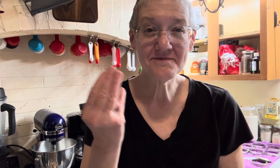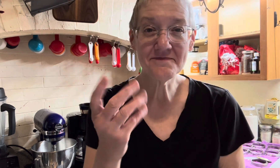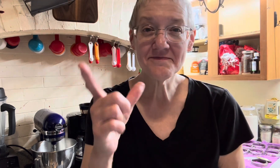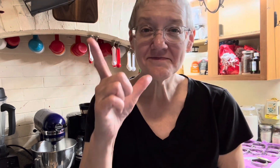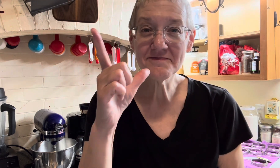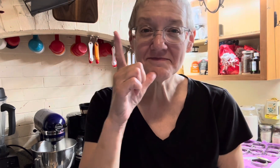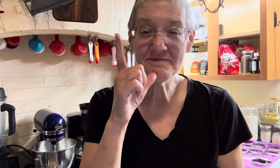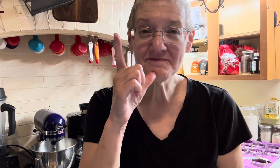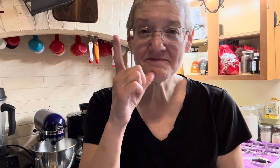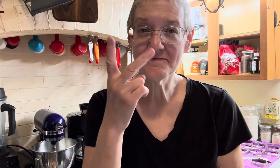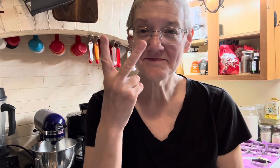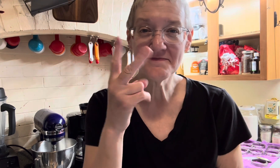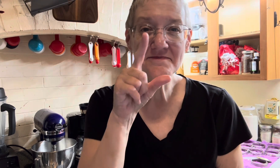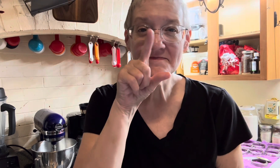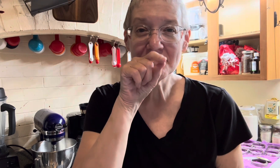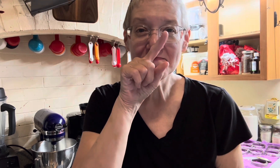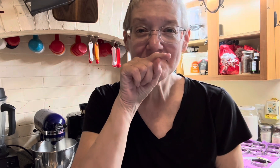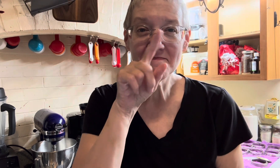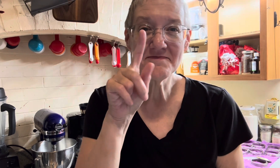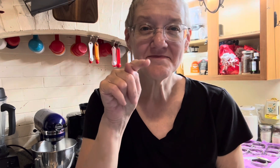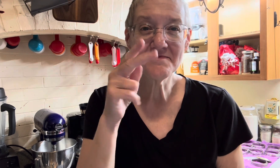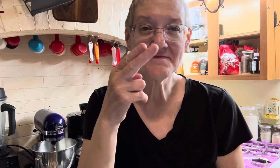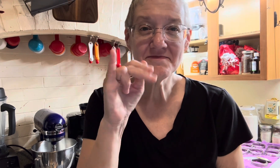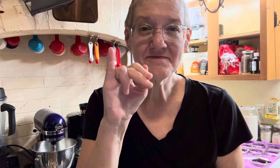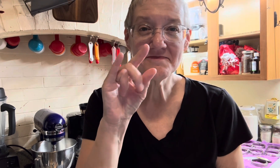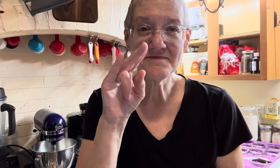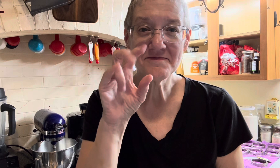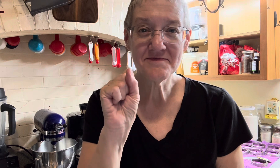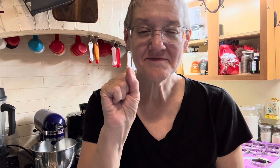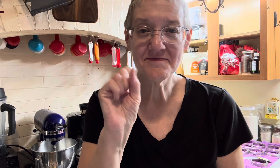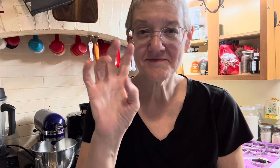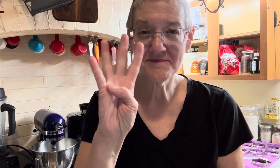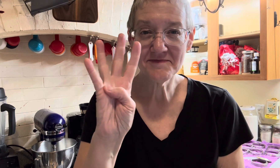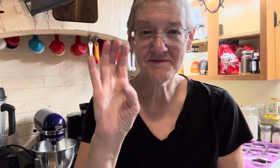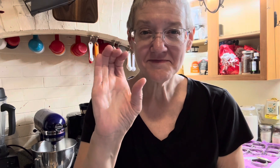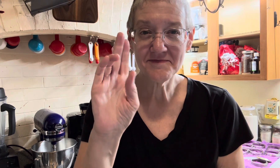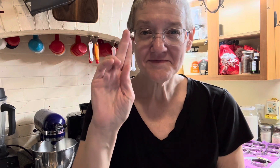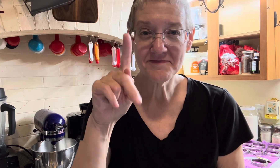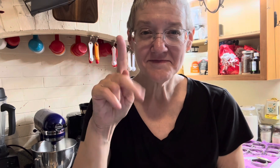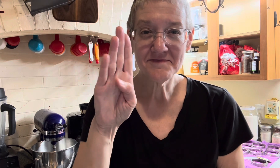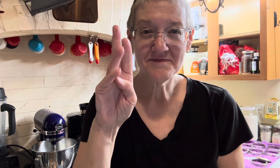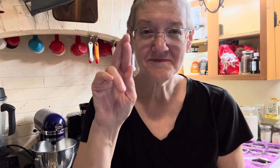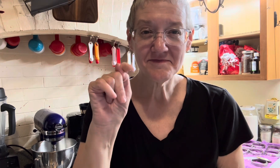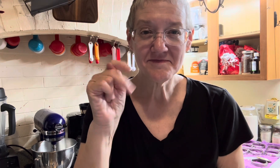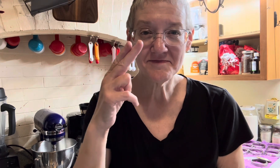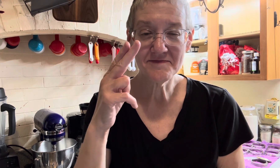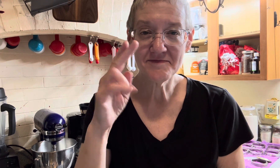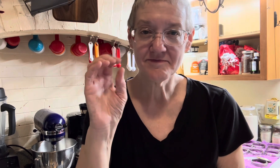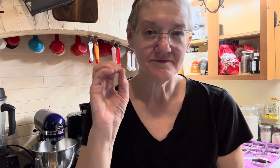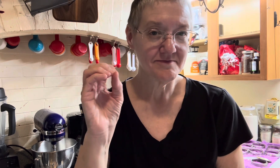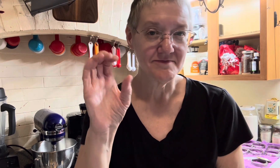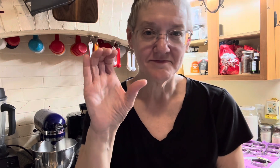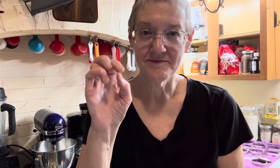So Monday's lunch is 2 chicken thighs and 4 cups of broth, which is no